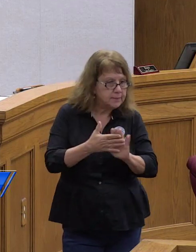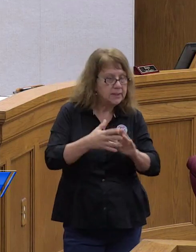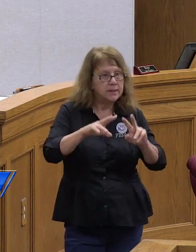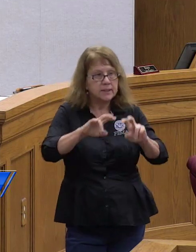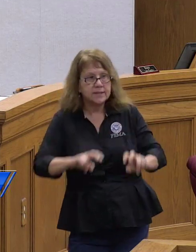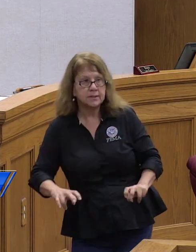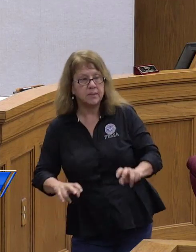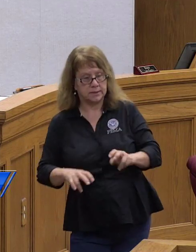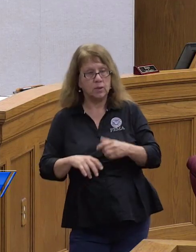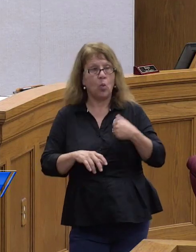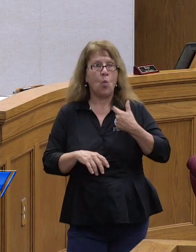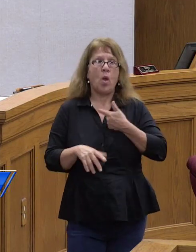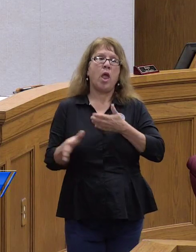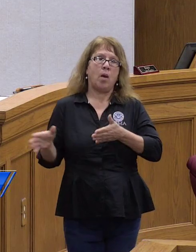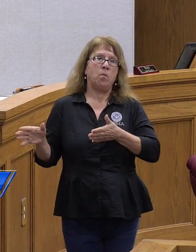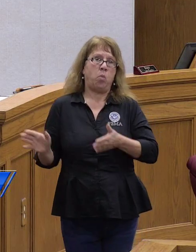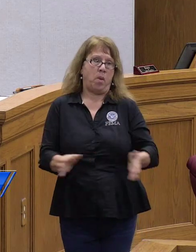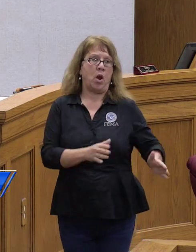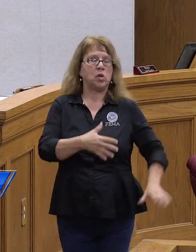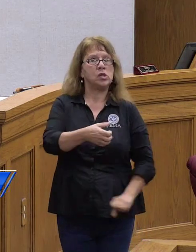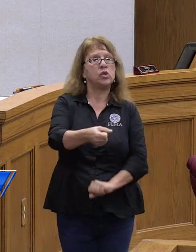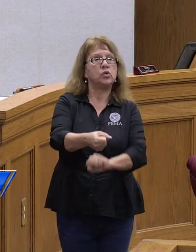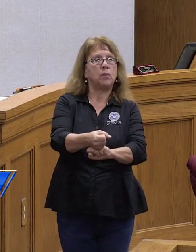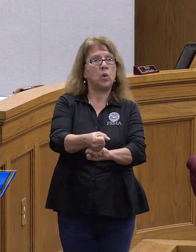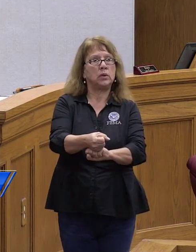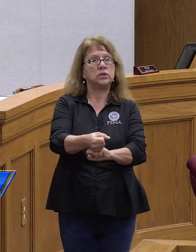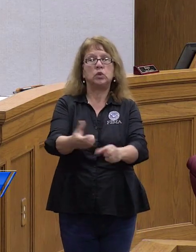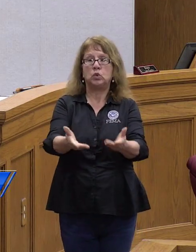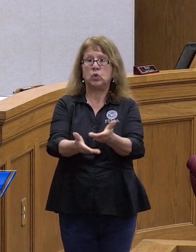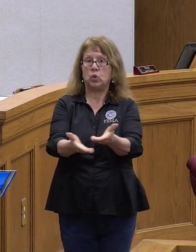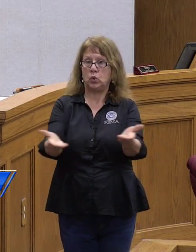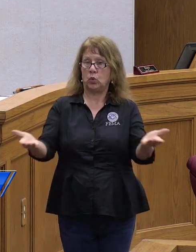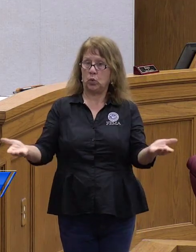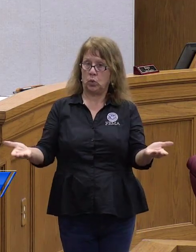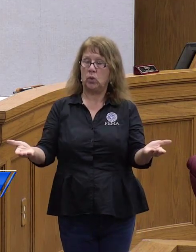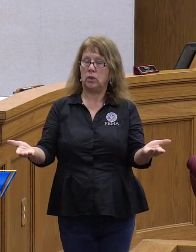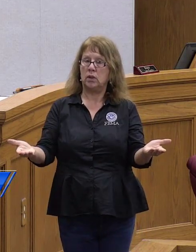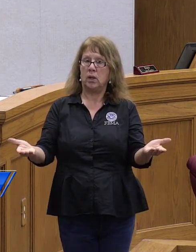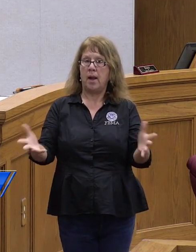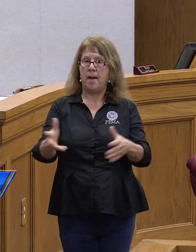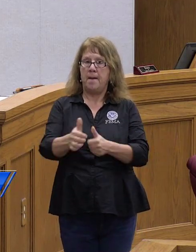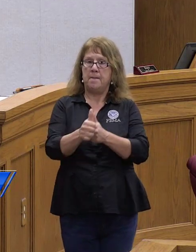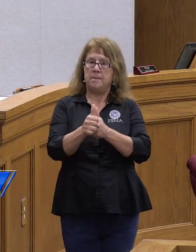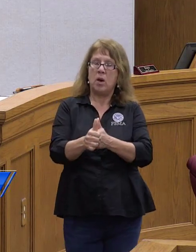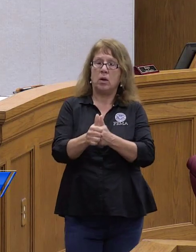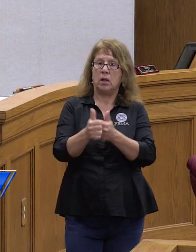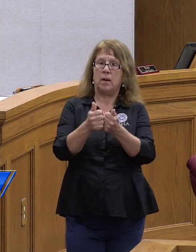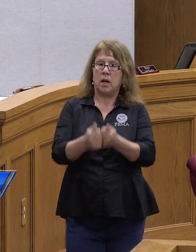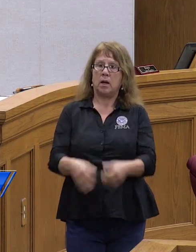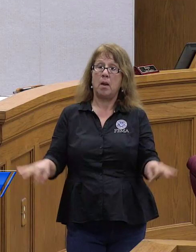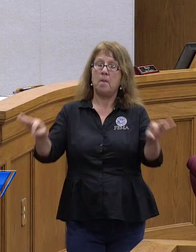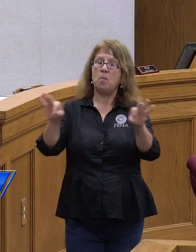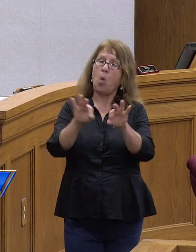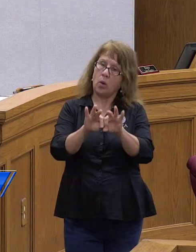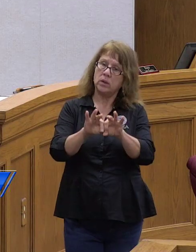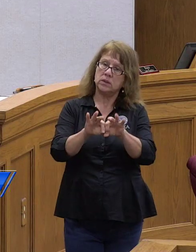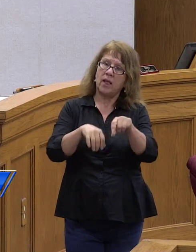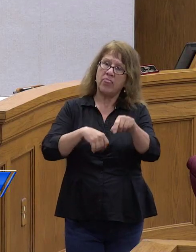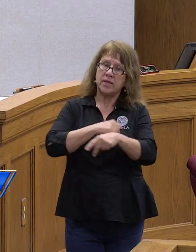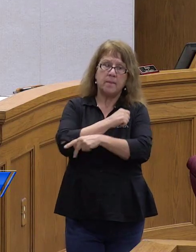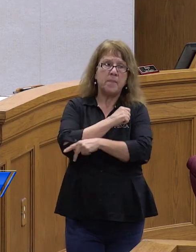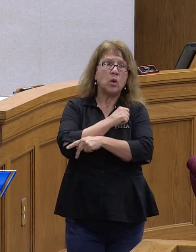make assessments. So we are prepared. We're here to support this community. We always go by the motto, protect what matters, and this parish matters. Thank